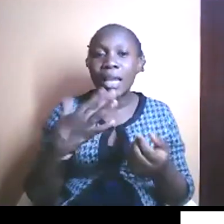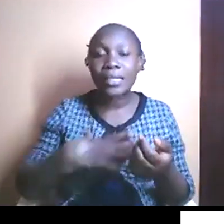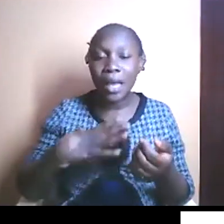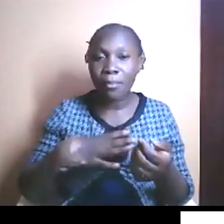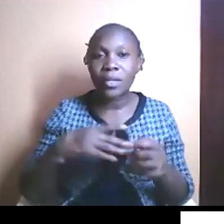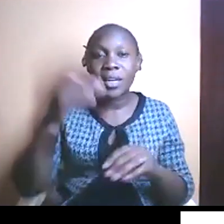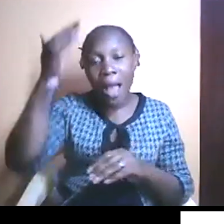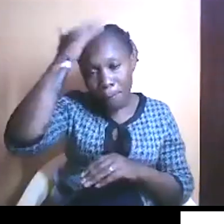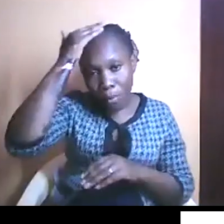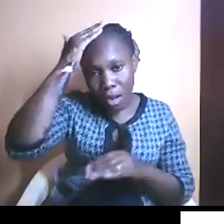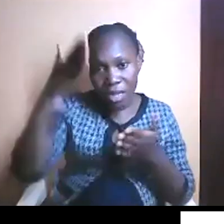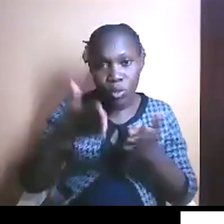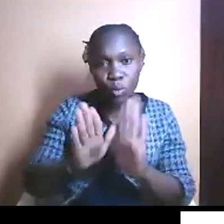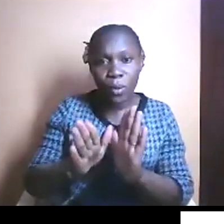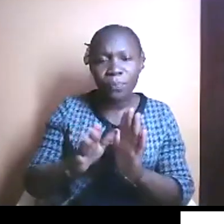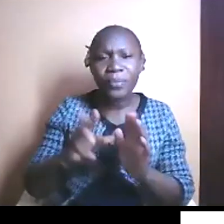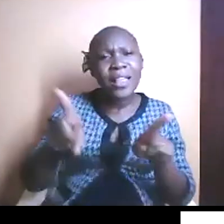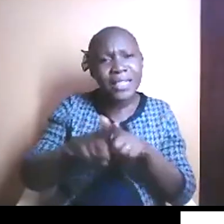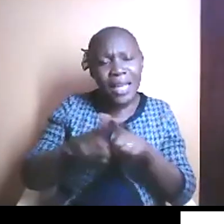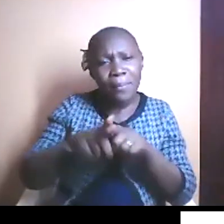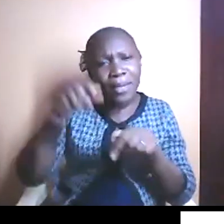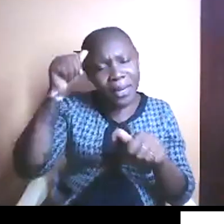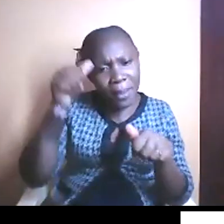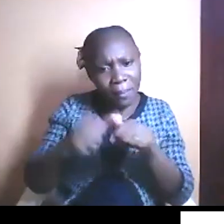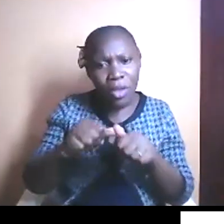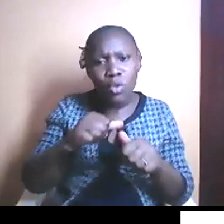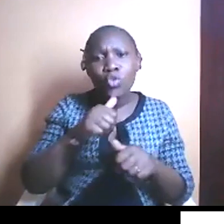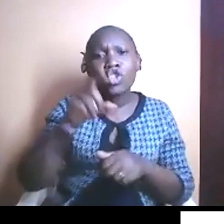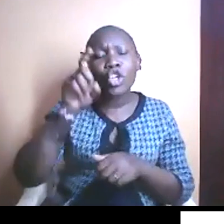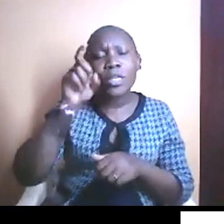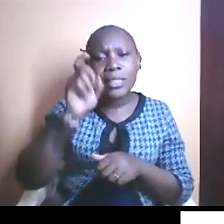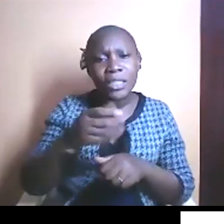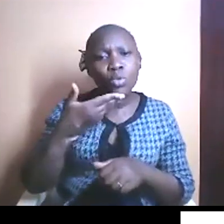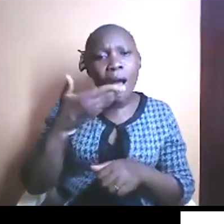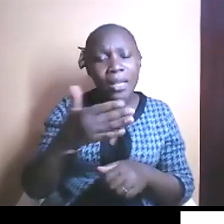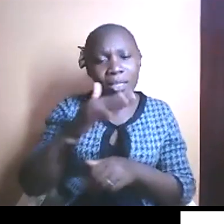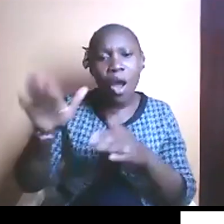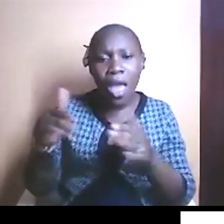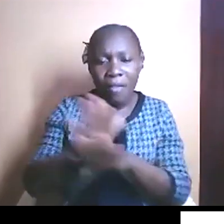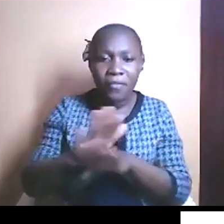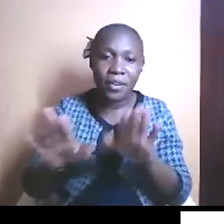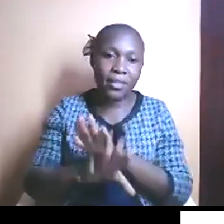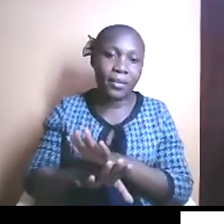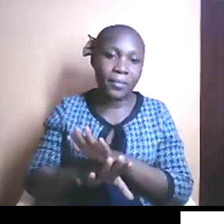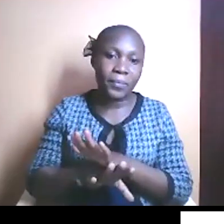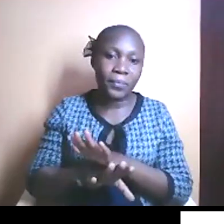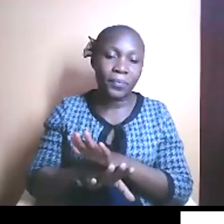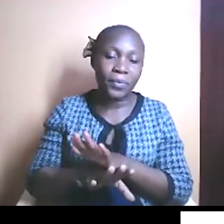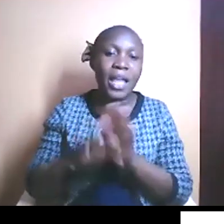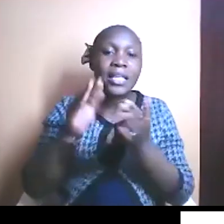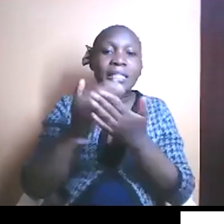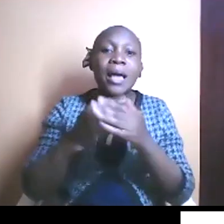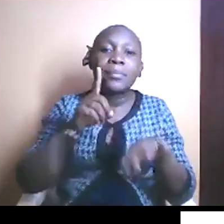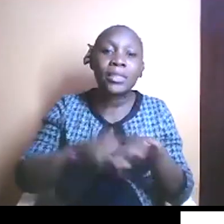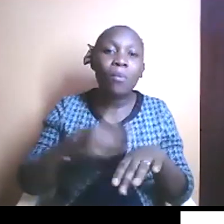you don't have to answer every question. You know, gossip is juicy, you know, and sometimes you want to participate